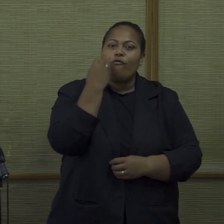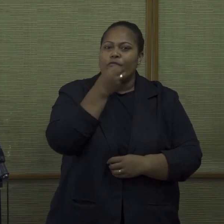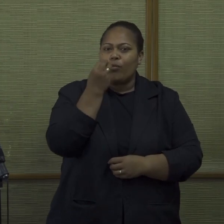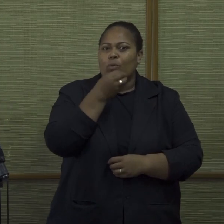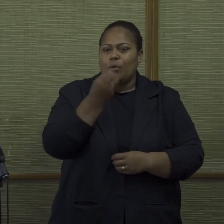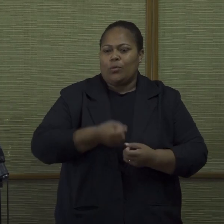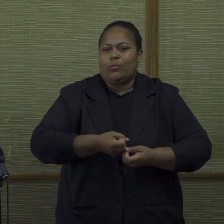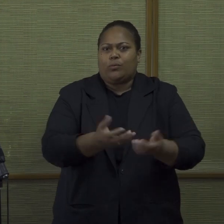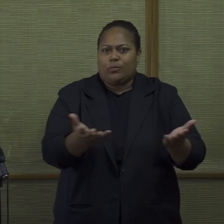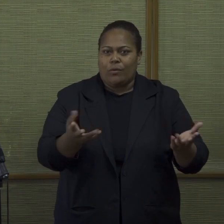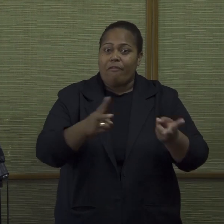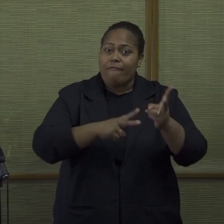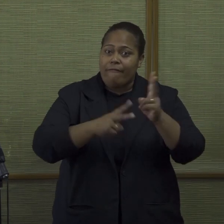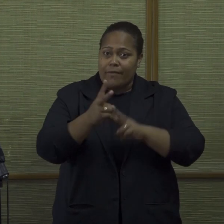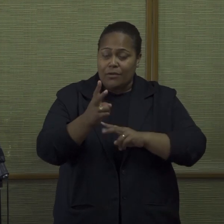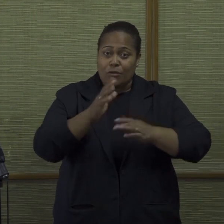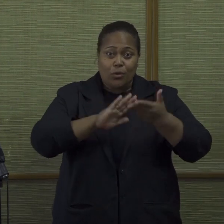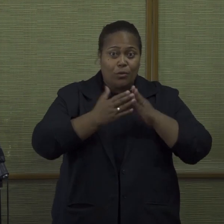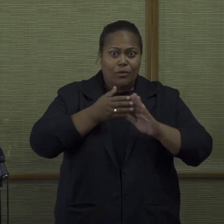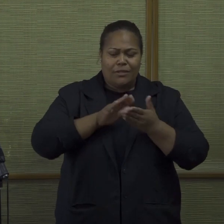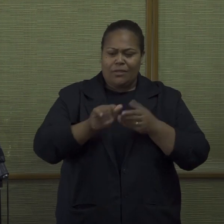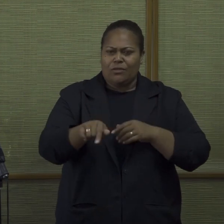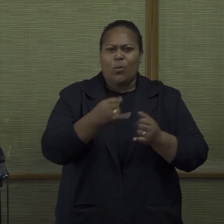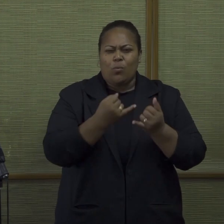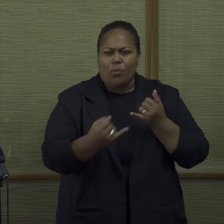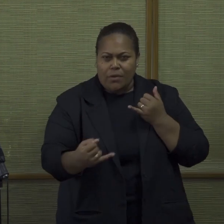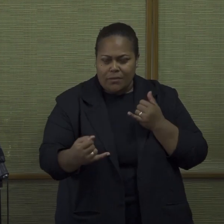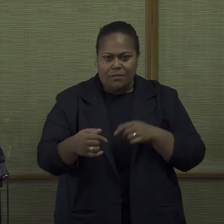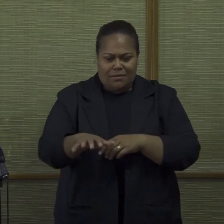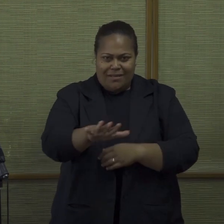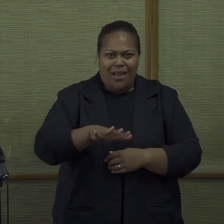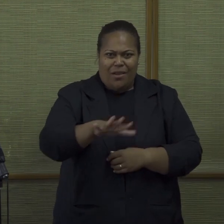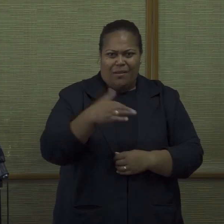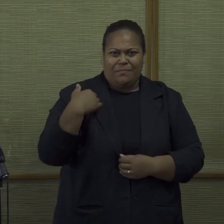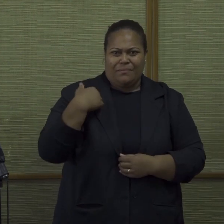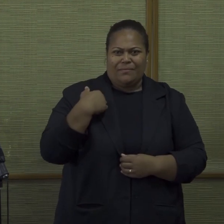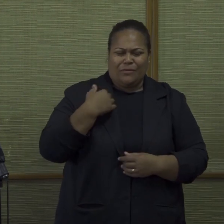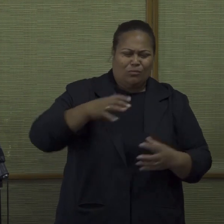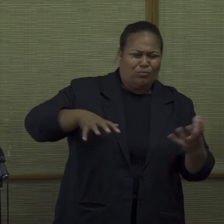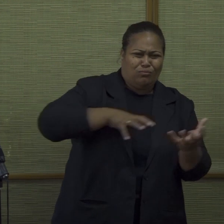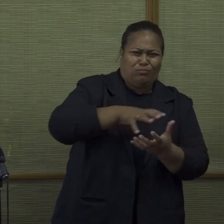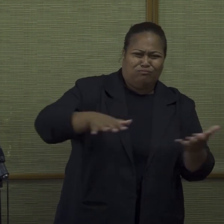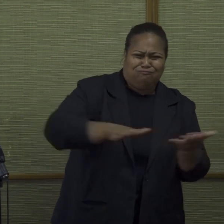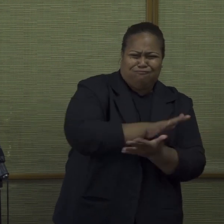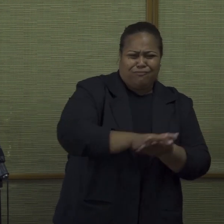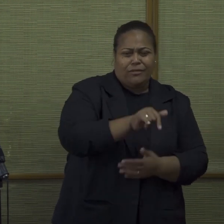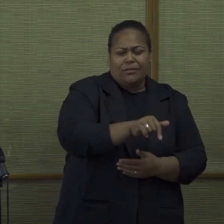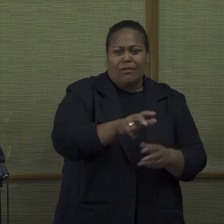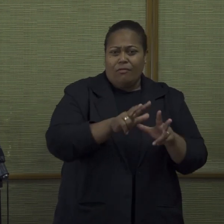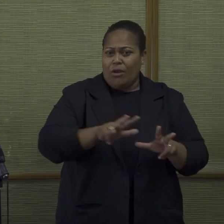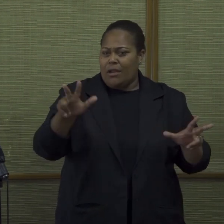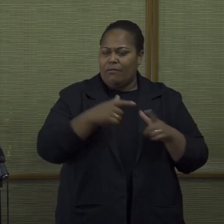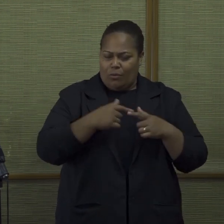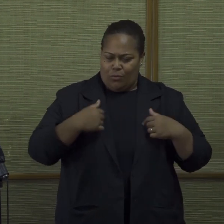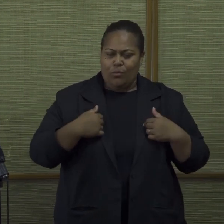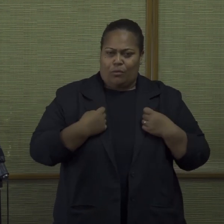items to villages and communities in the most affected areas in Vanua Levu. We will provide updates on areas of distribution